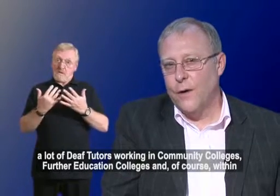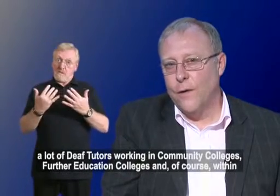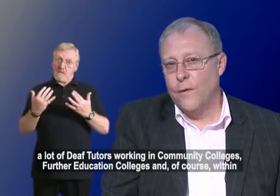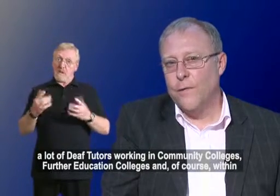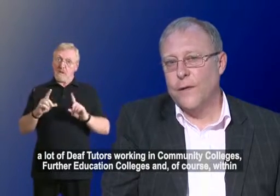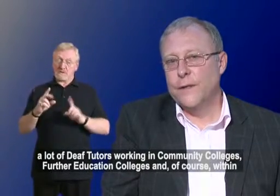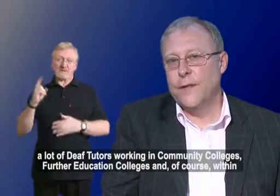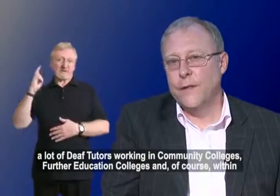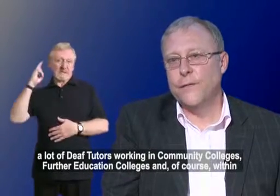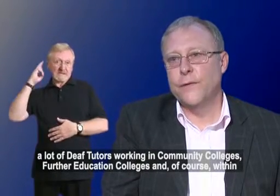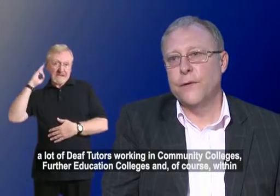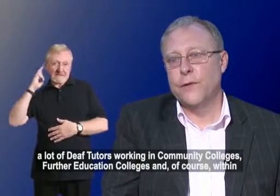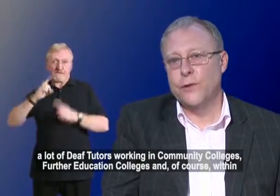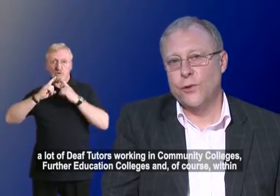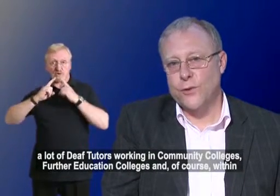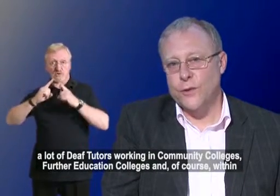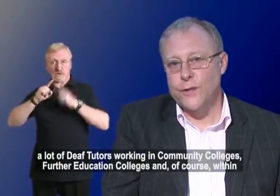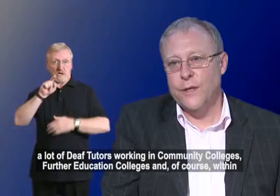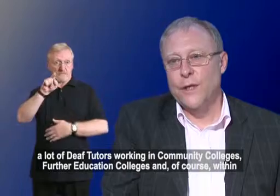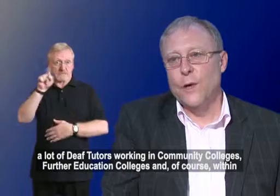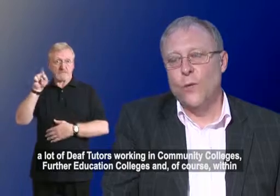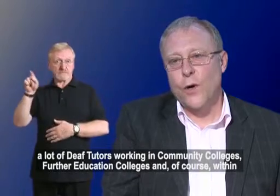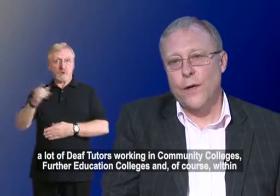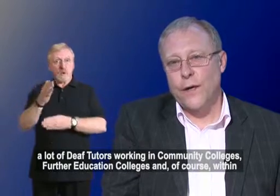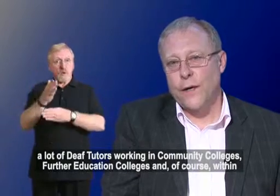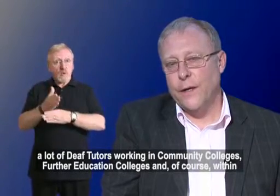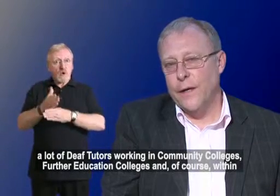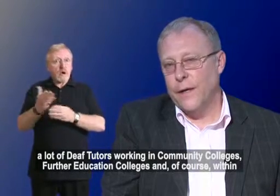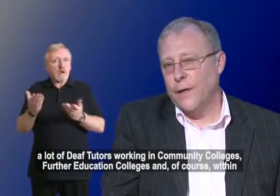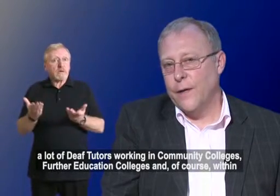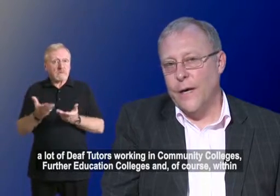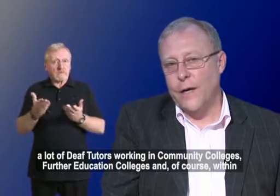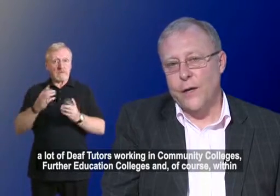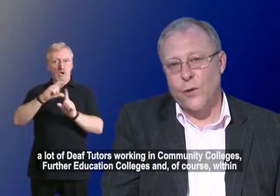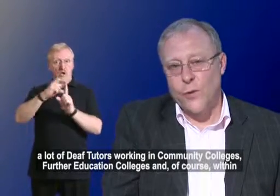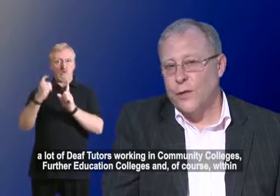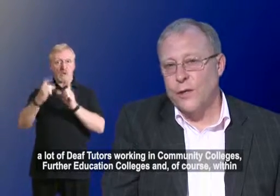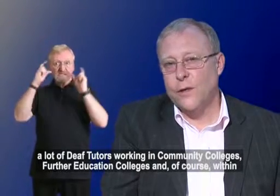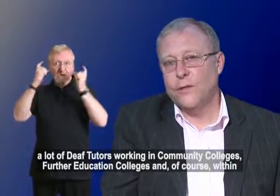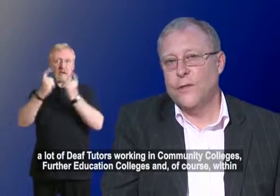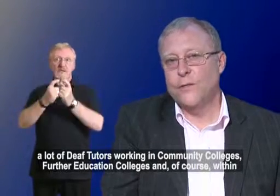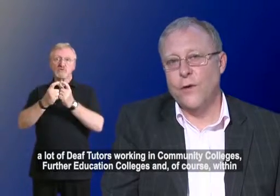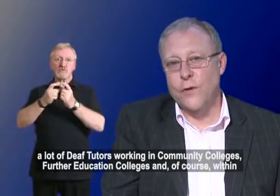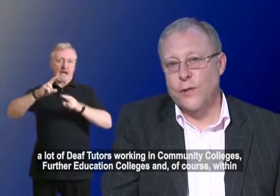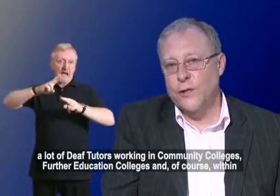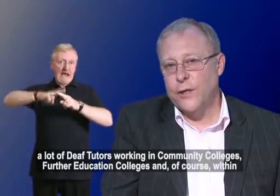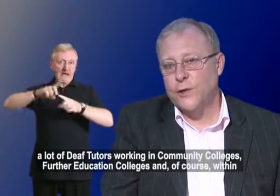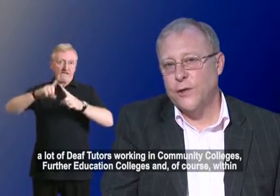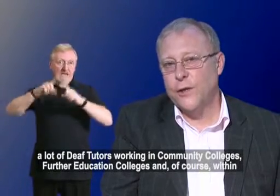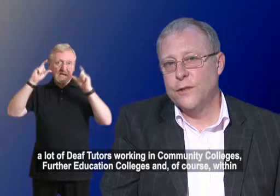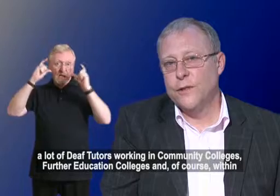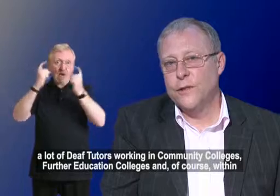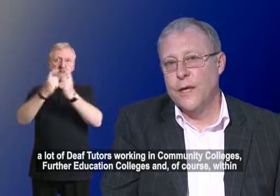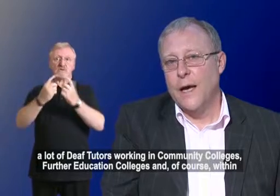lot of deaf tutors working in community colleges, further